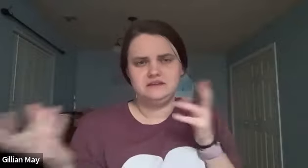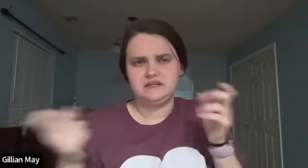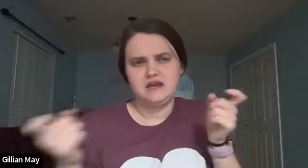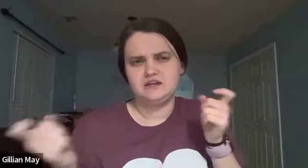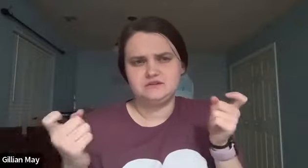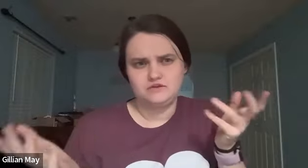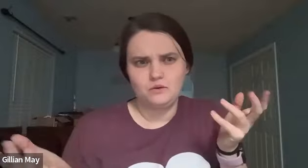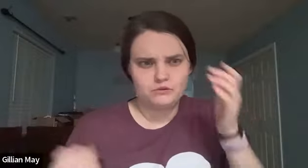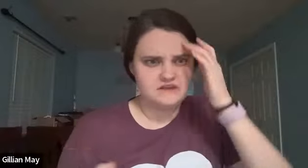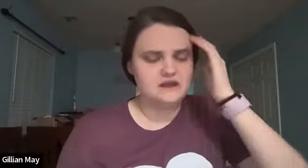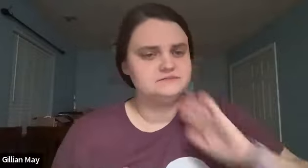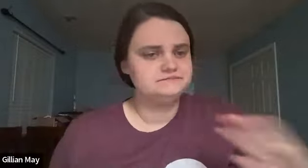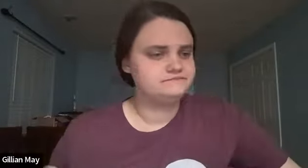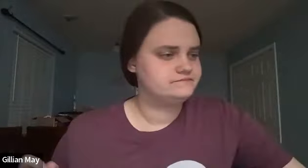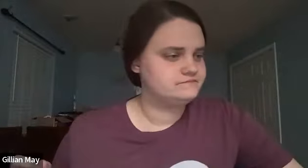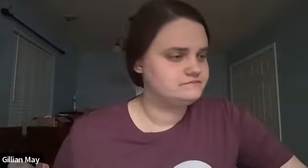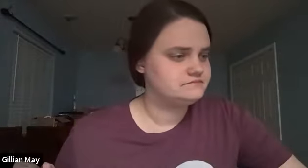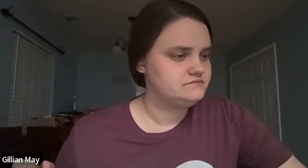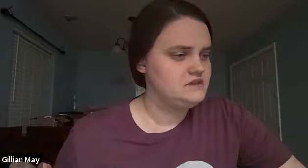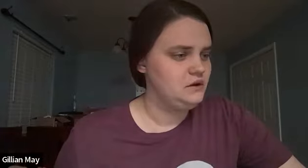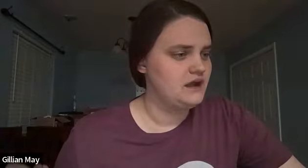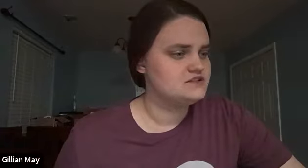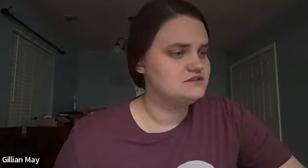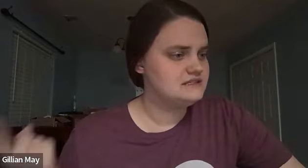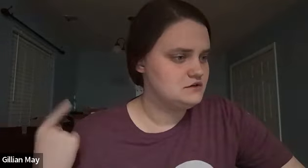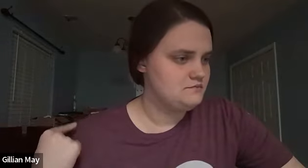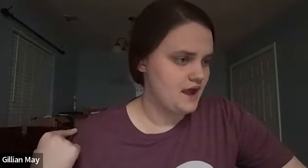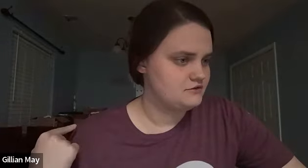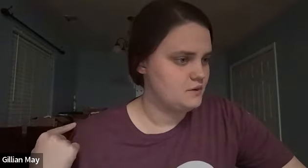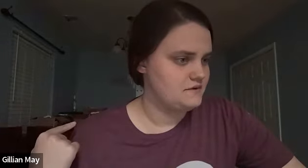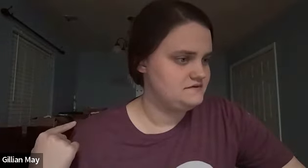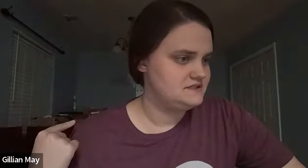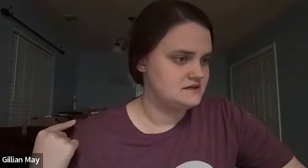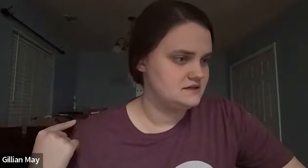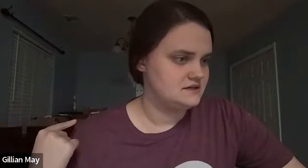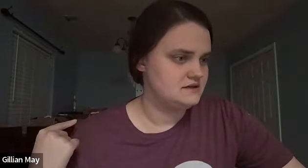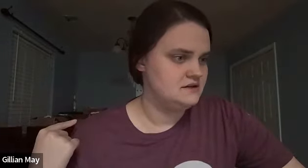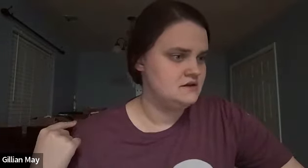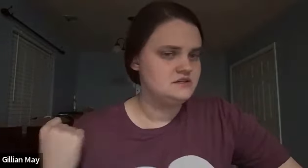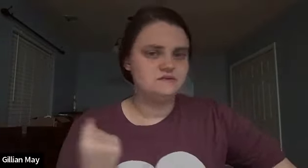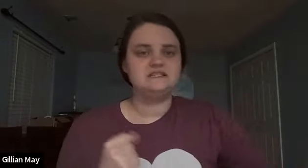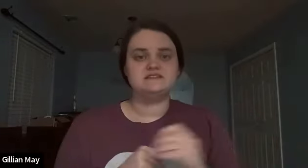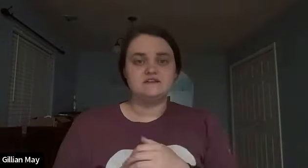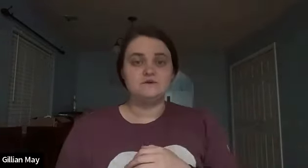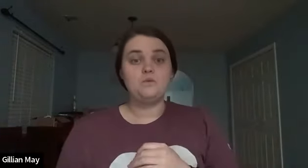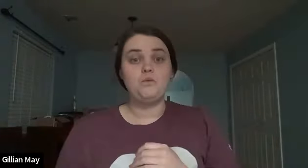it kind of goes either or with that. Okay, so let's go back through what we've done. So we did the sign for